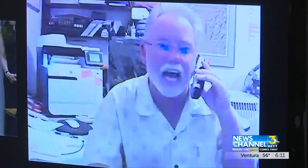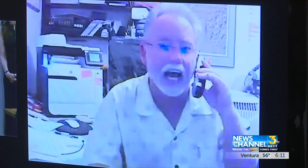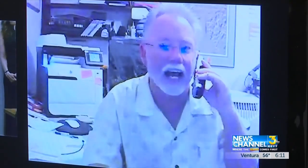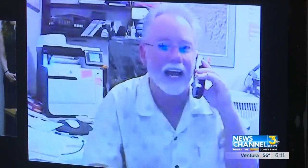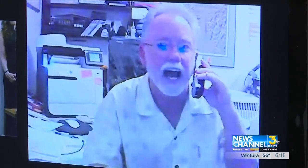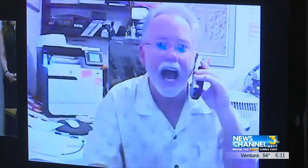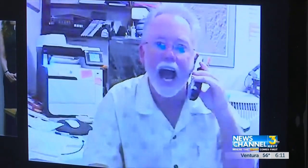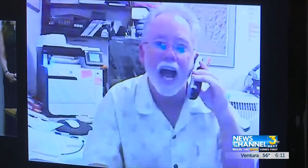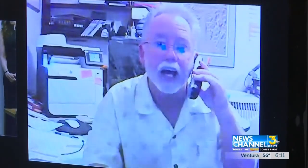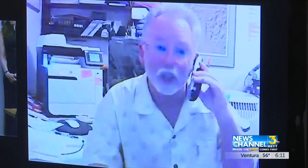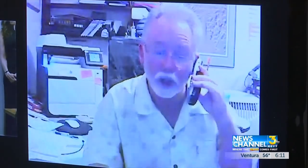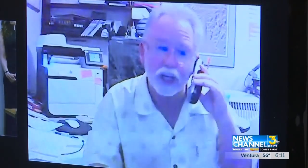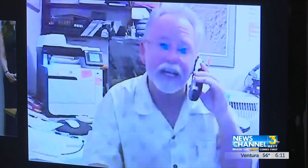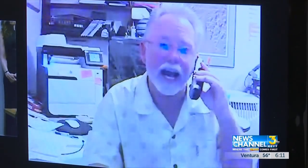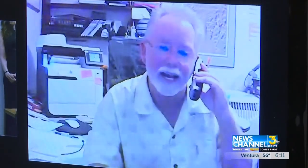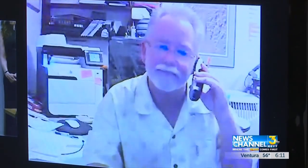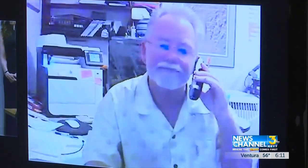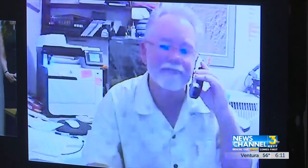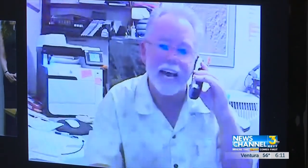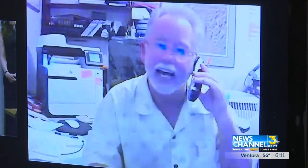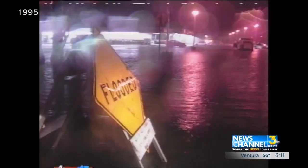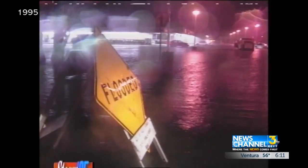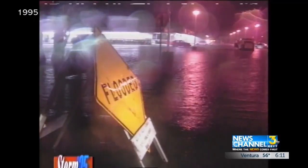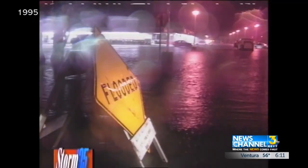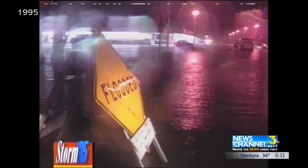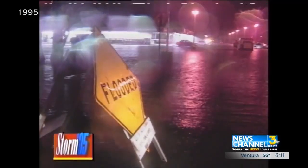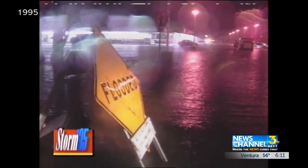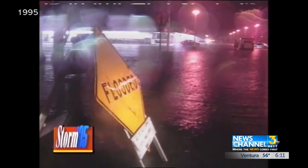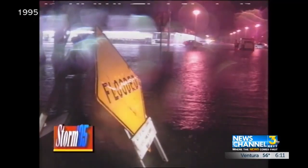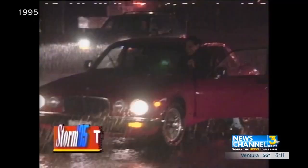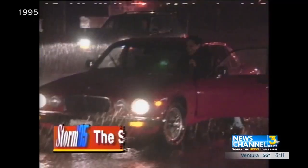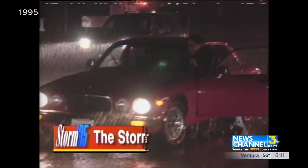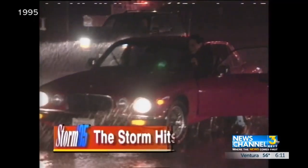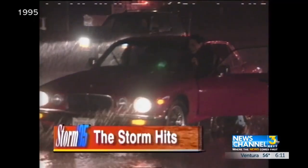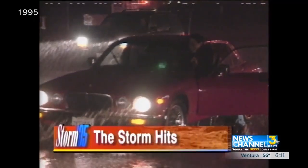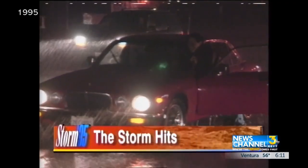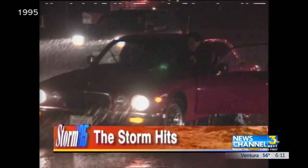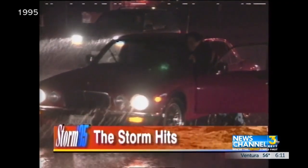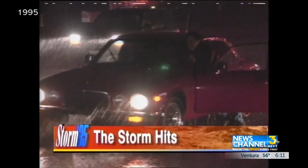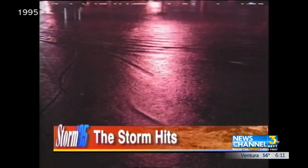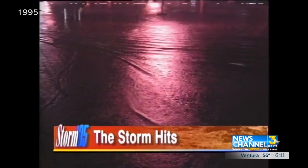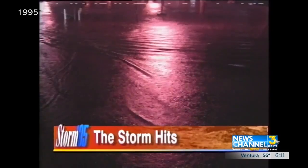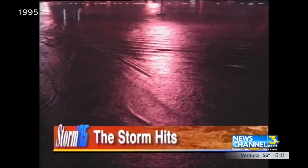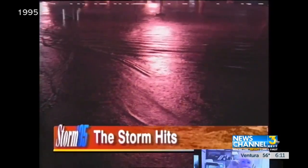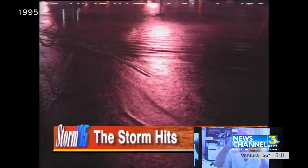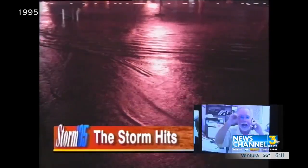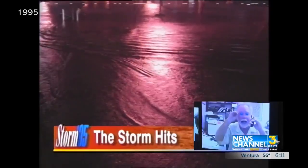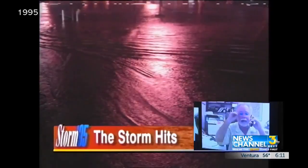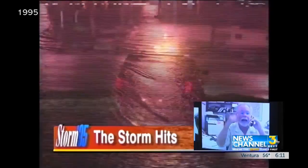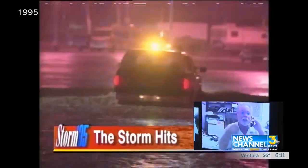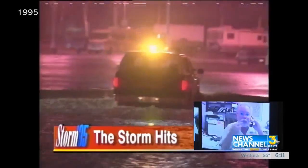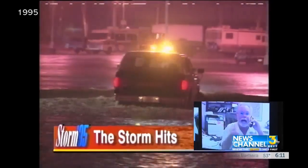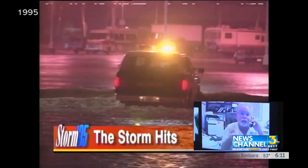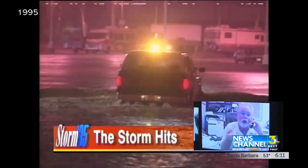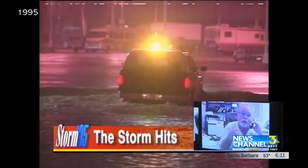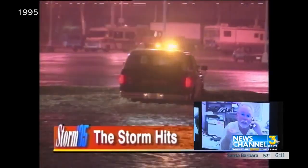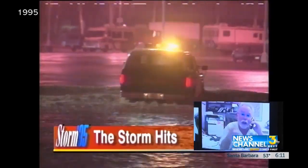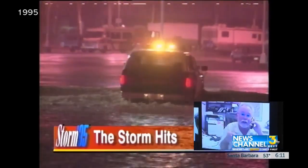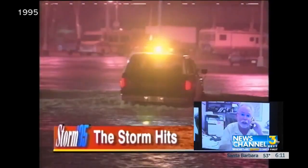became the first person ever to be seen signing for deaf viewers on Channel 3 during live coverage of the storm of